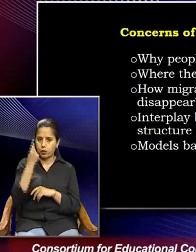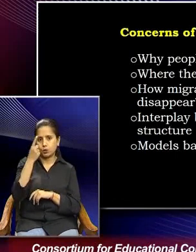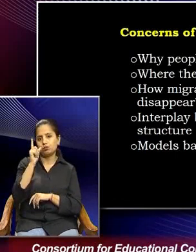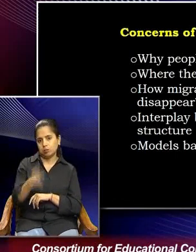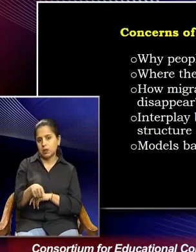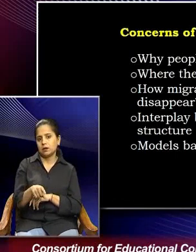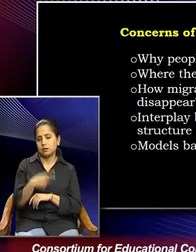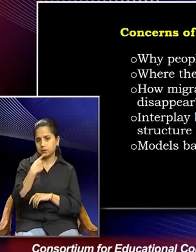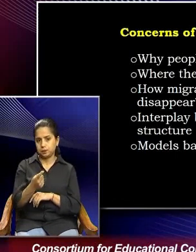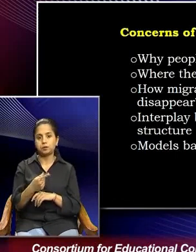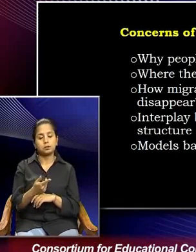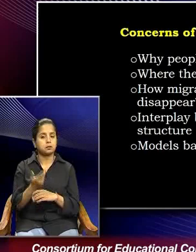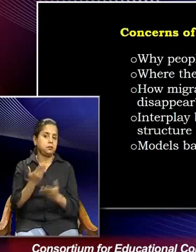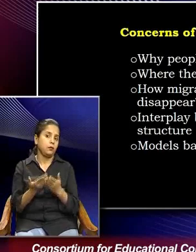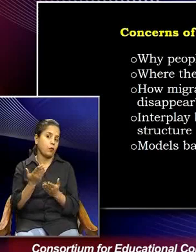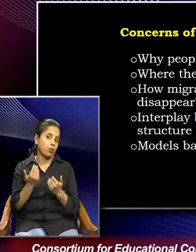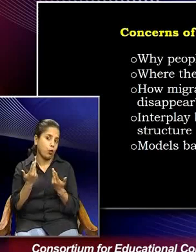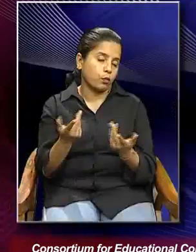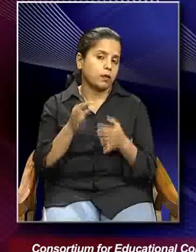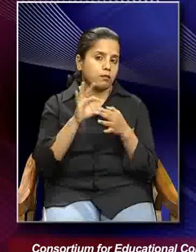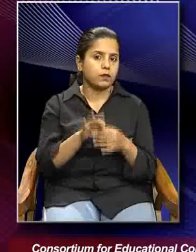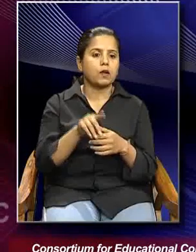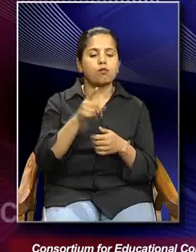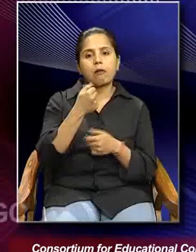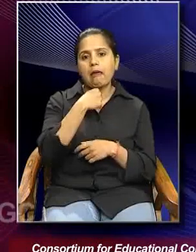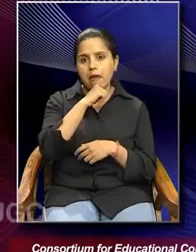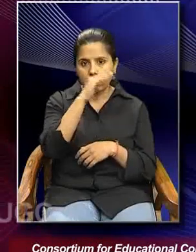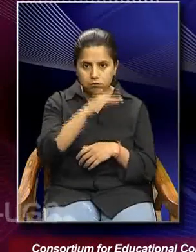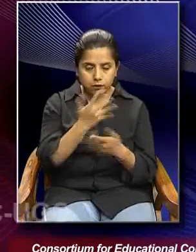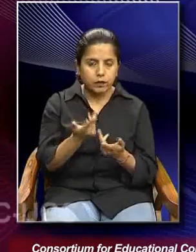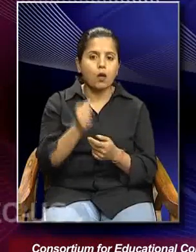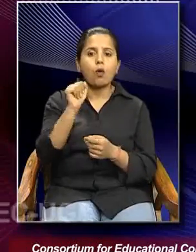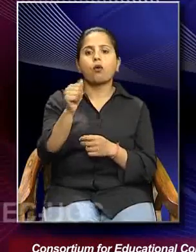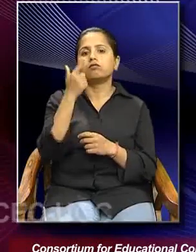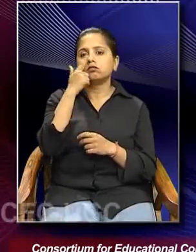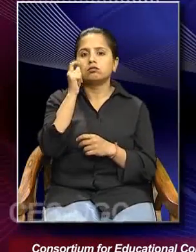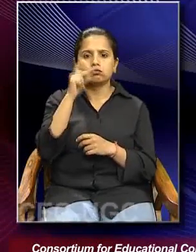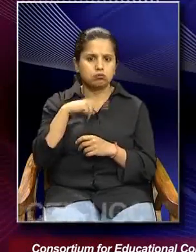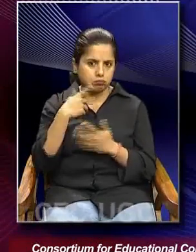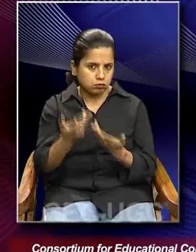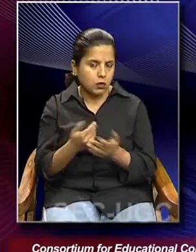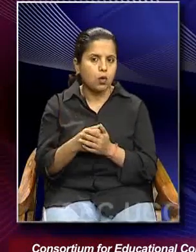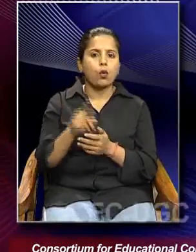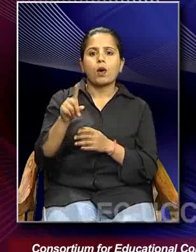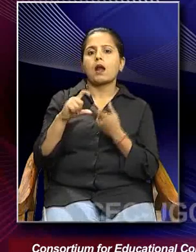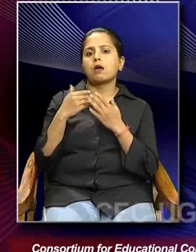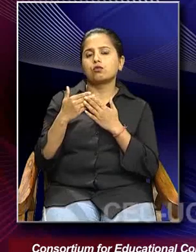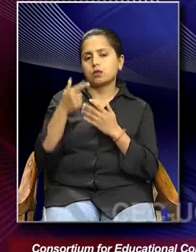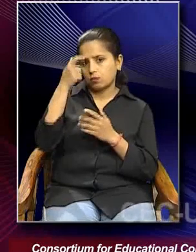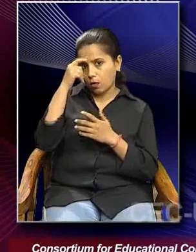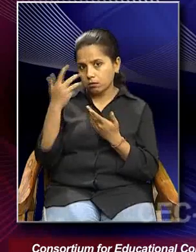well. So either it is related to one's age, one's sex, one's educational set,